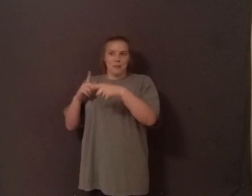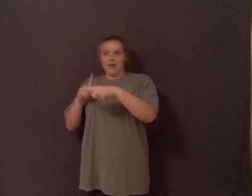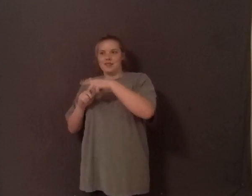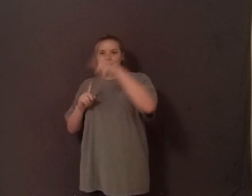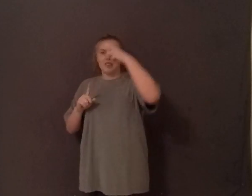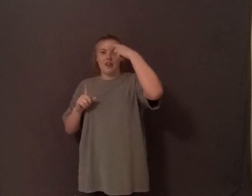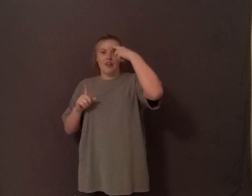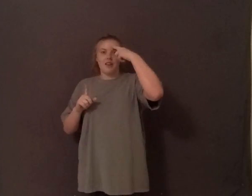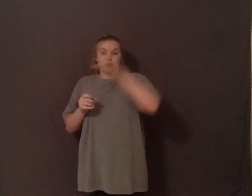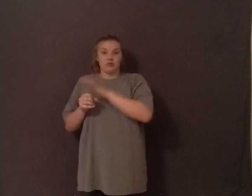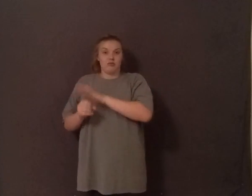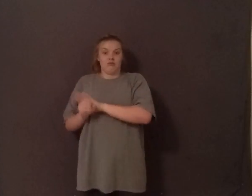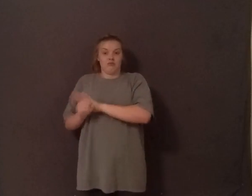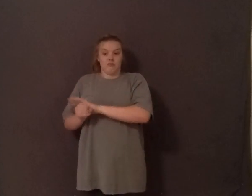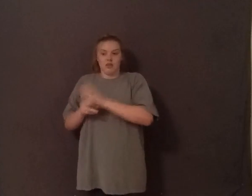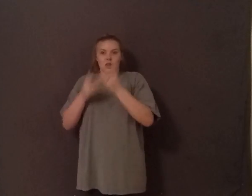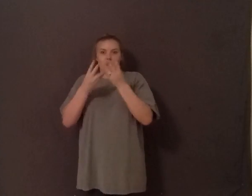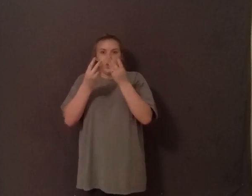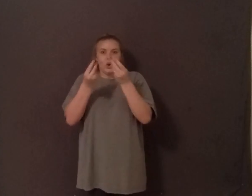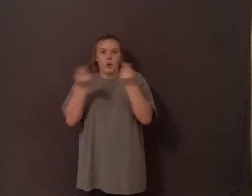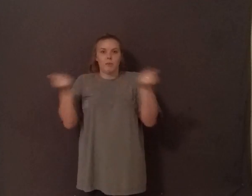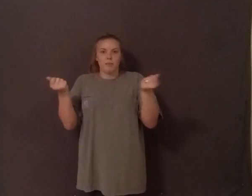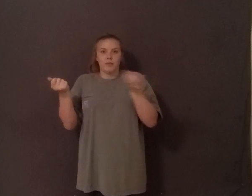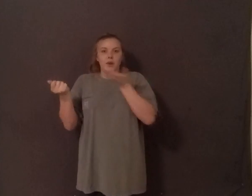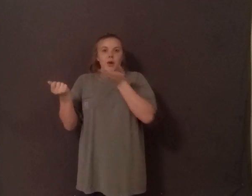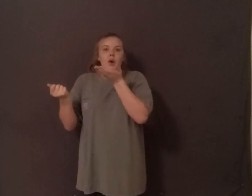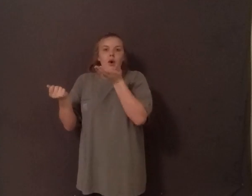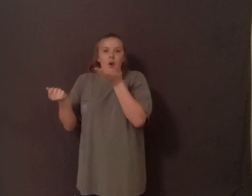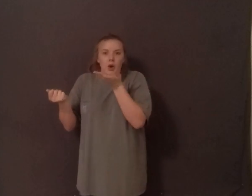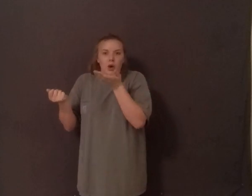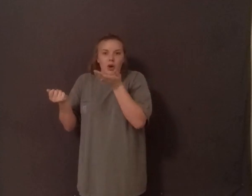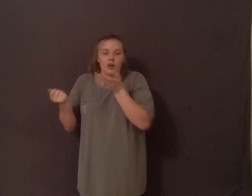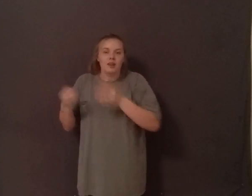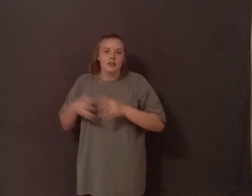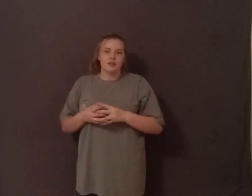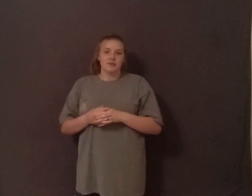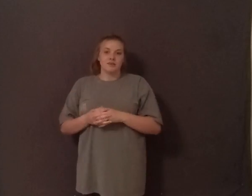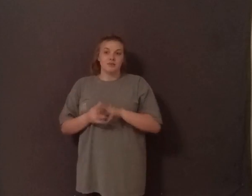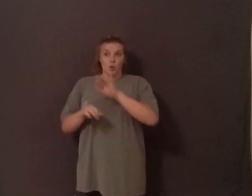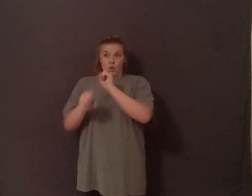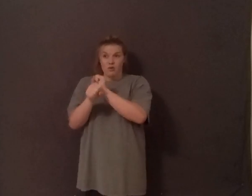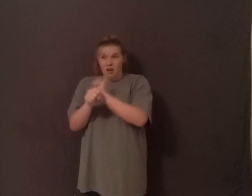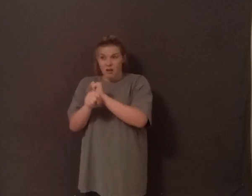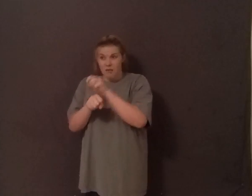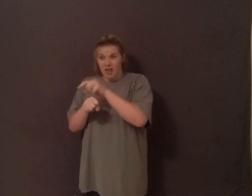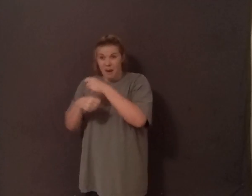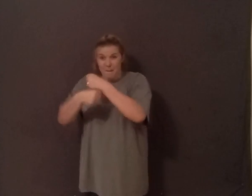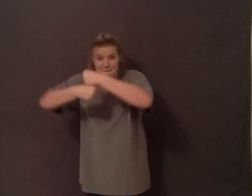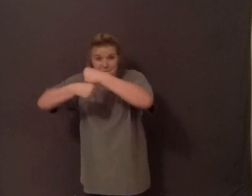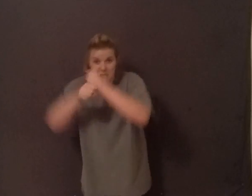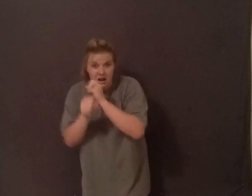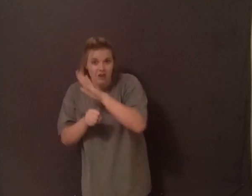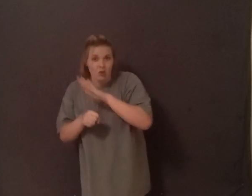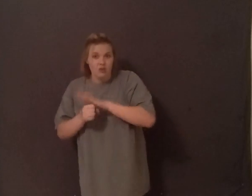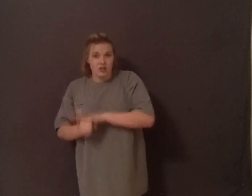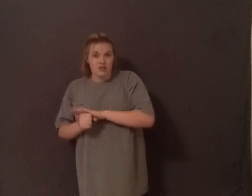stress goes. If your job itself created the stress, then you would be forced to feel stressed in every single moment that you were in the job. That's